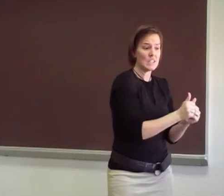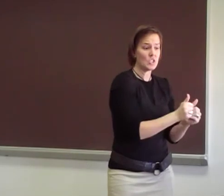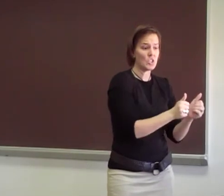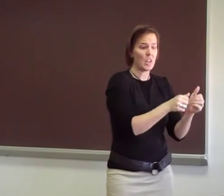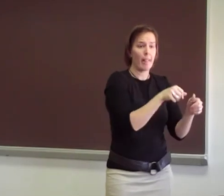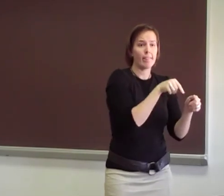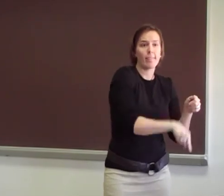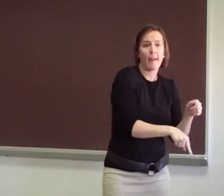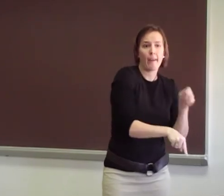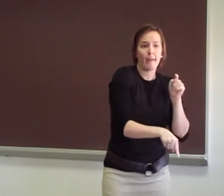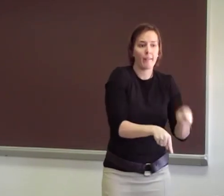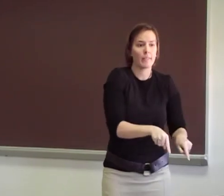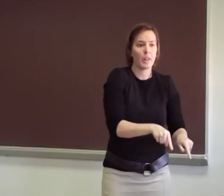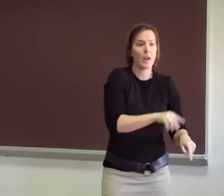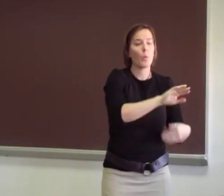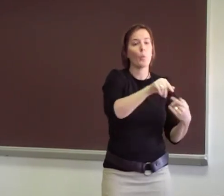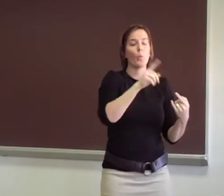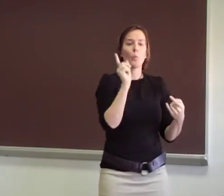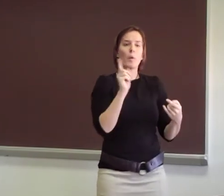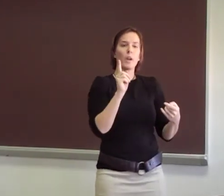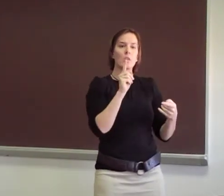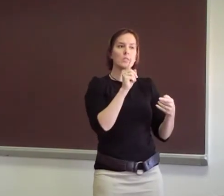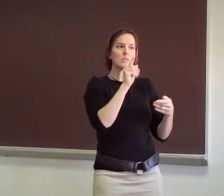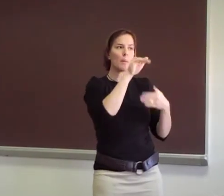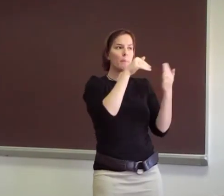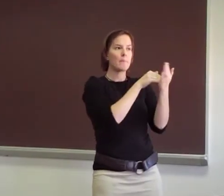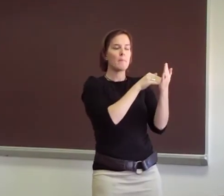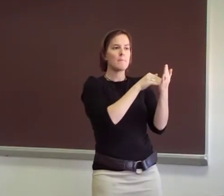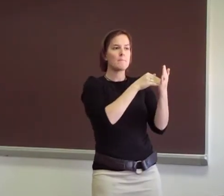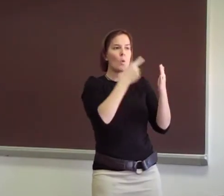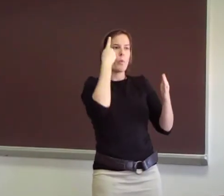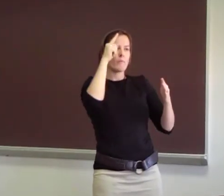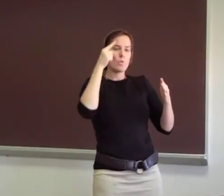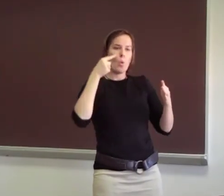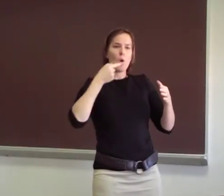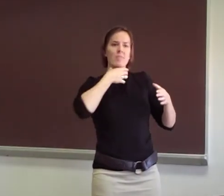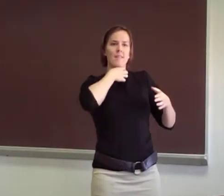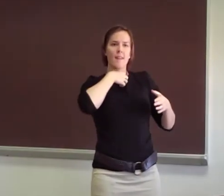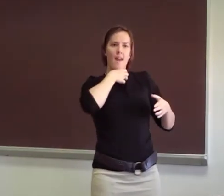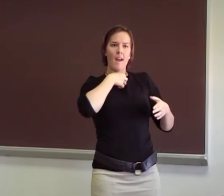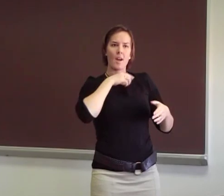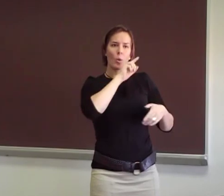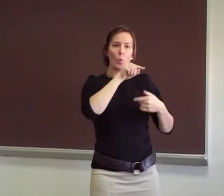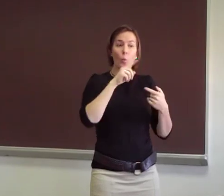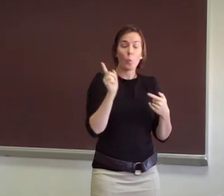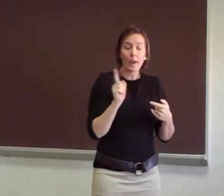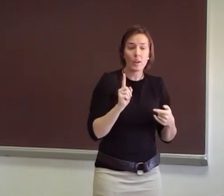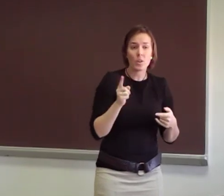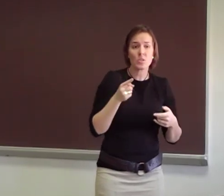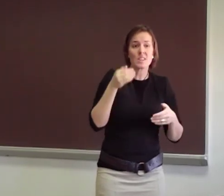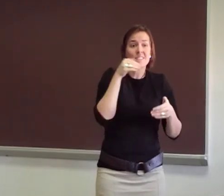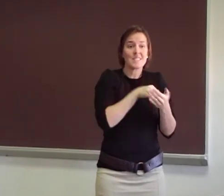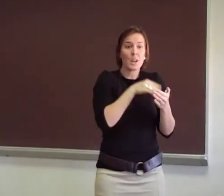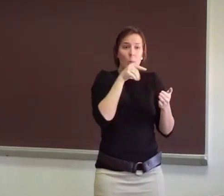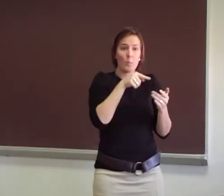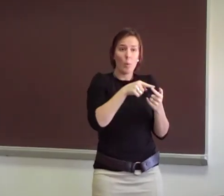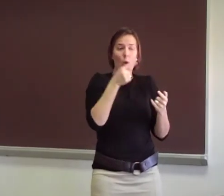point of the neck, where is the center point down the middle of the head, because we wanted our